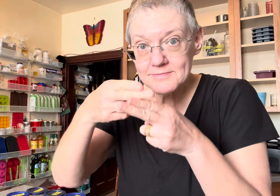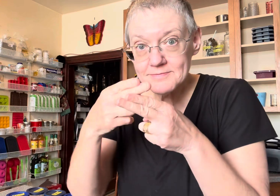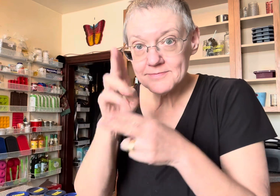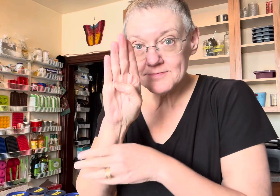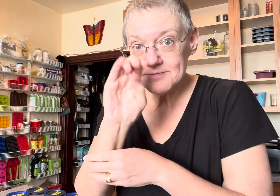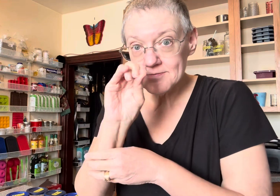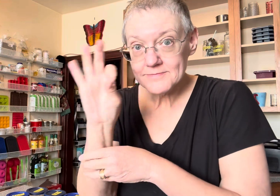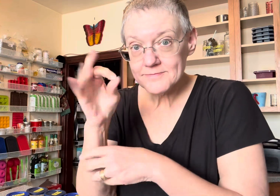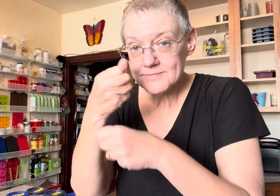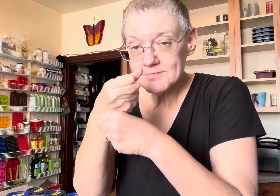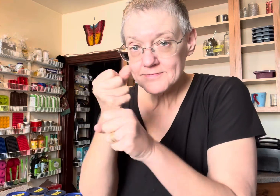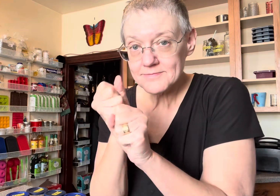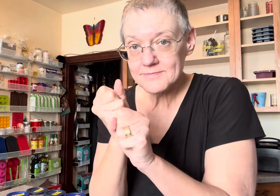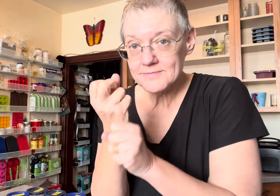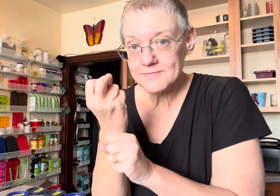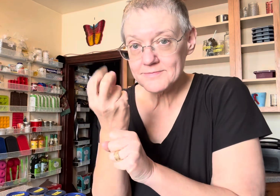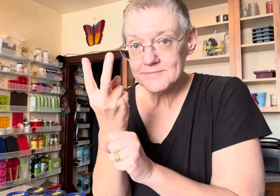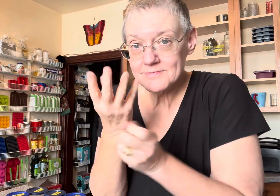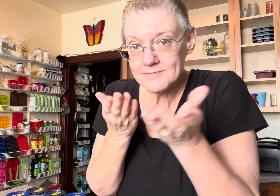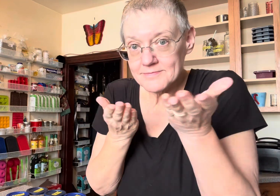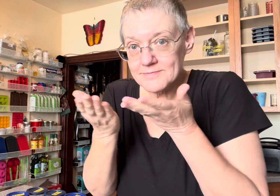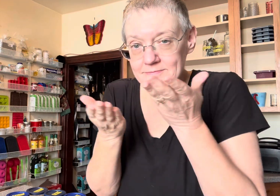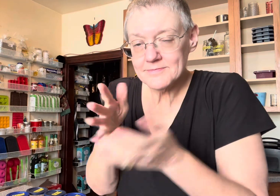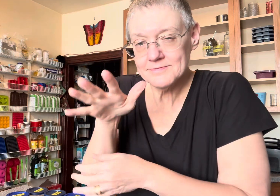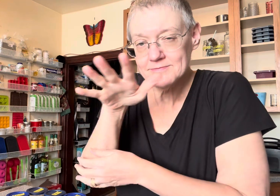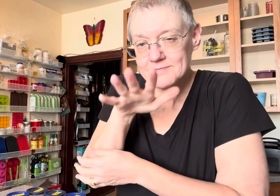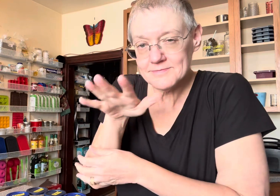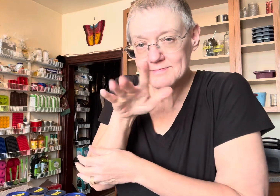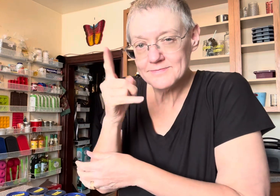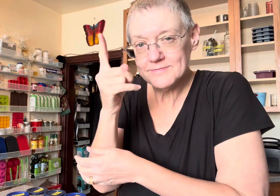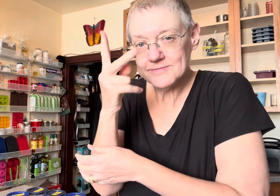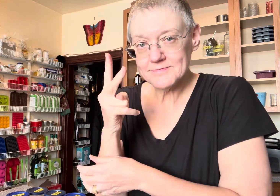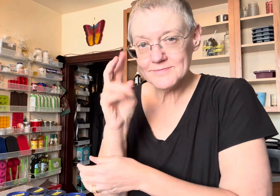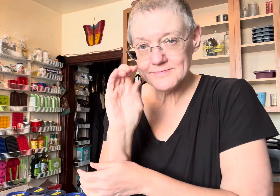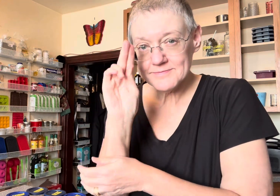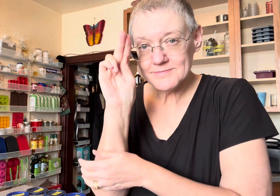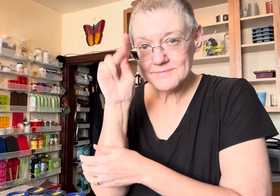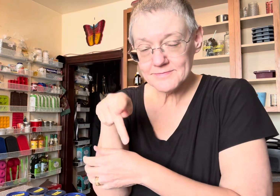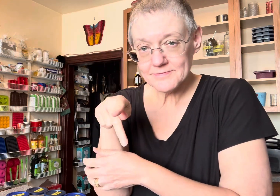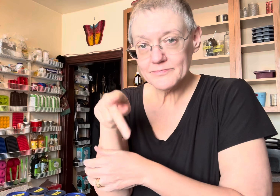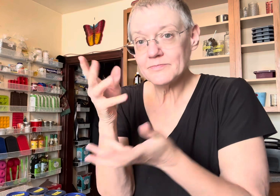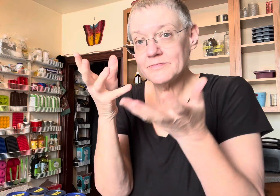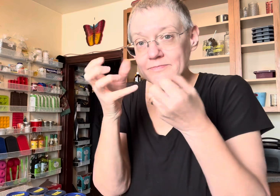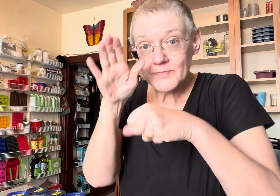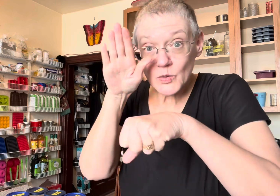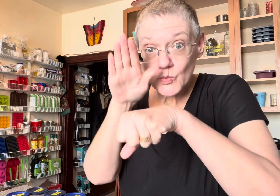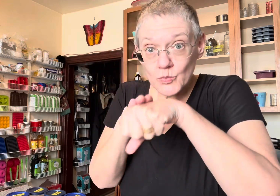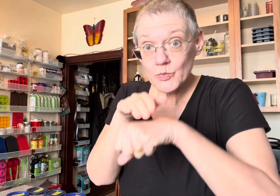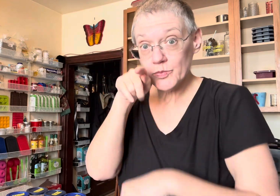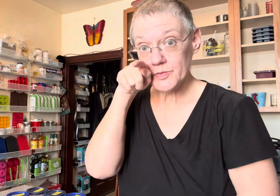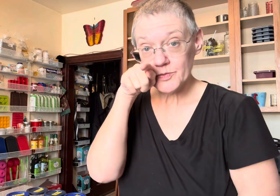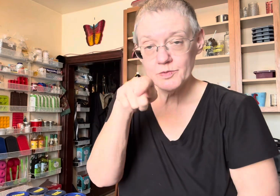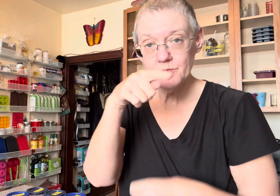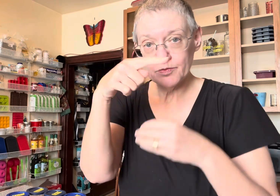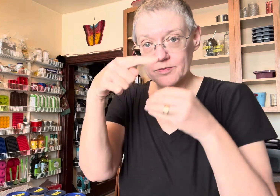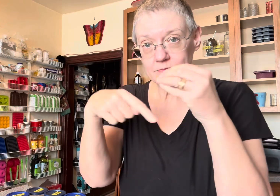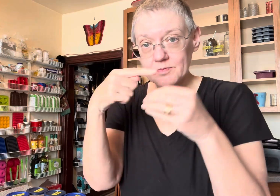Three pounds of beef is going to make 12 servings, about half a cup. Now I want to warn